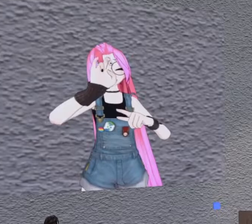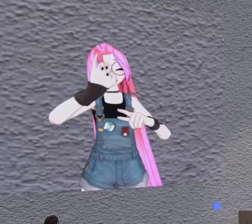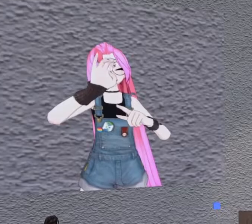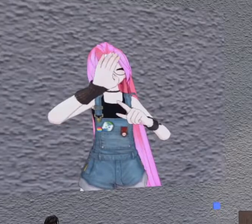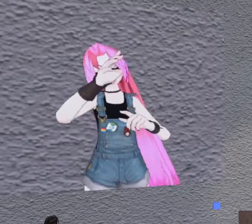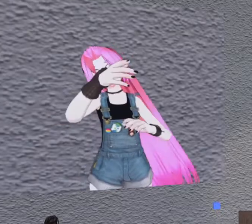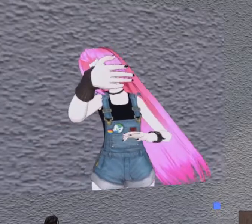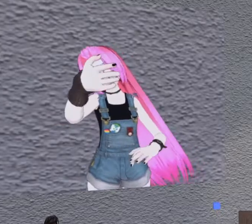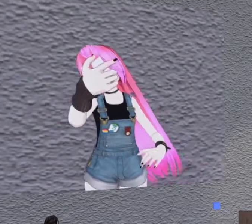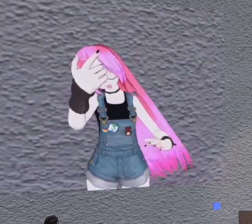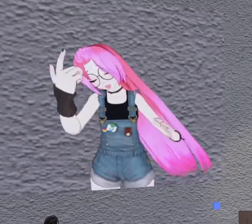Amaravite, the cool